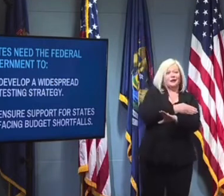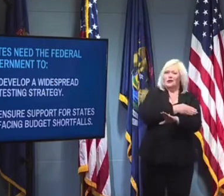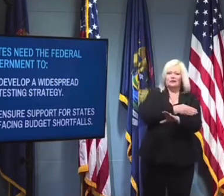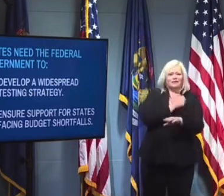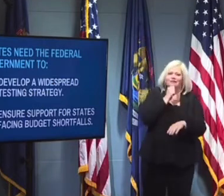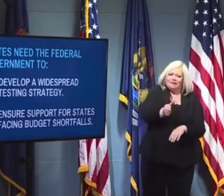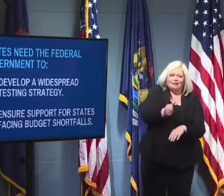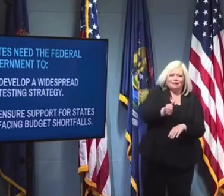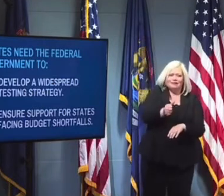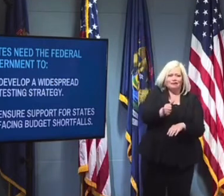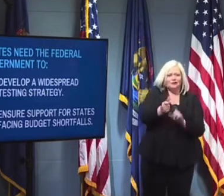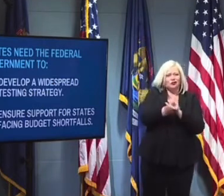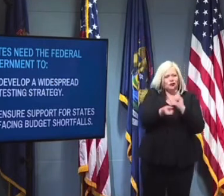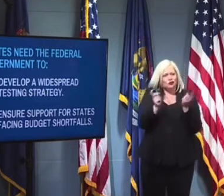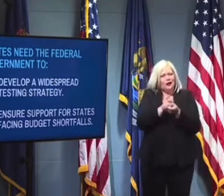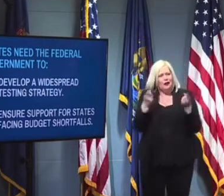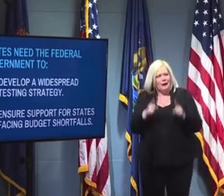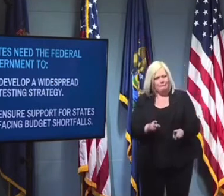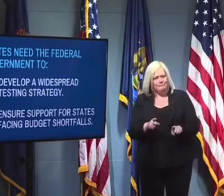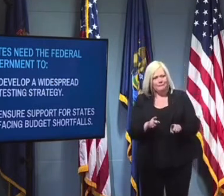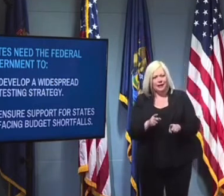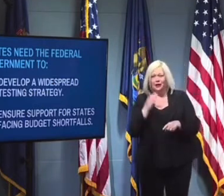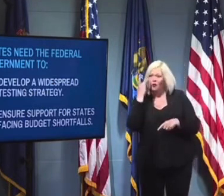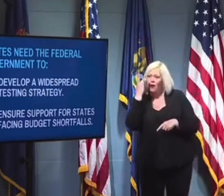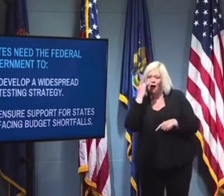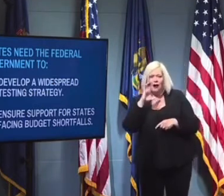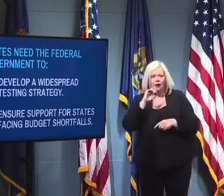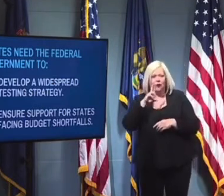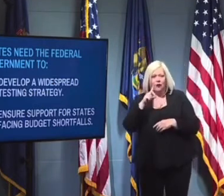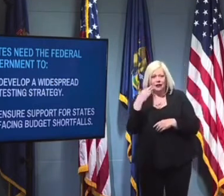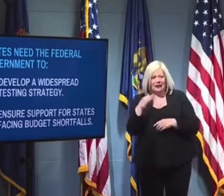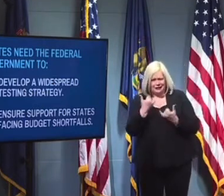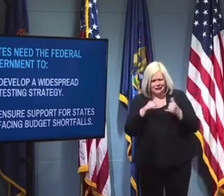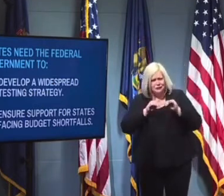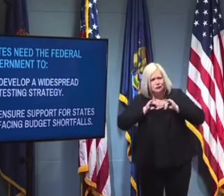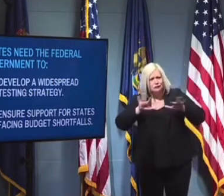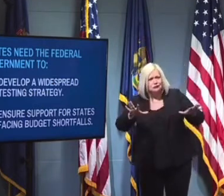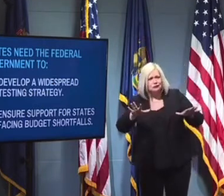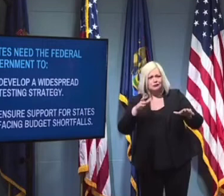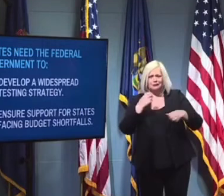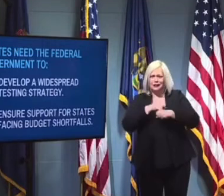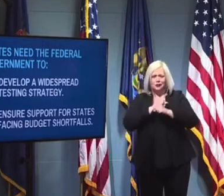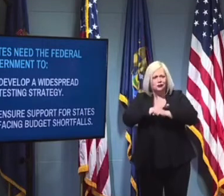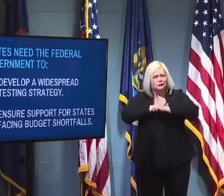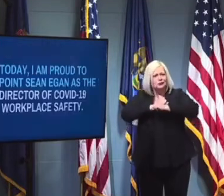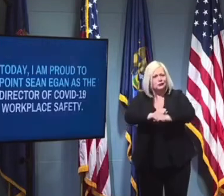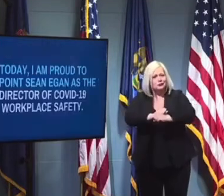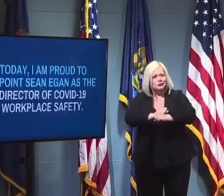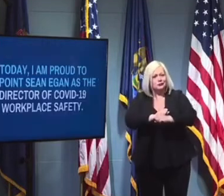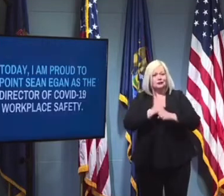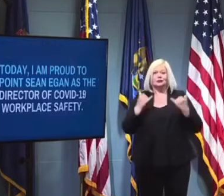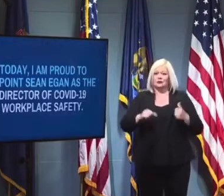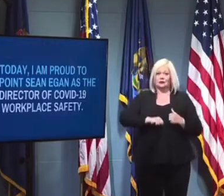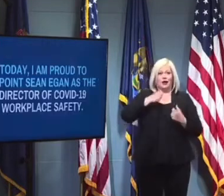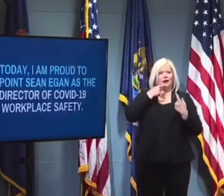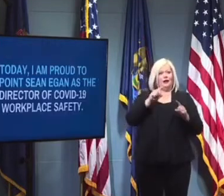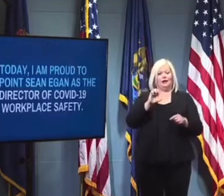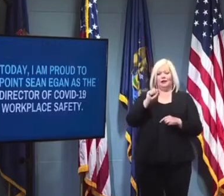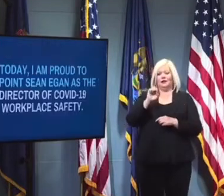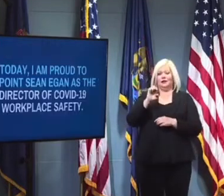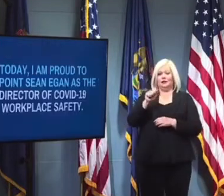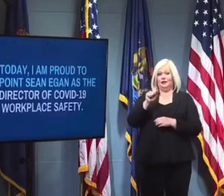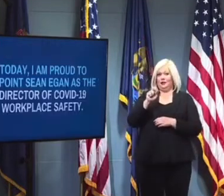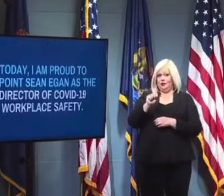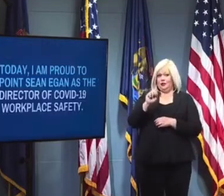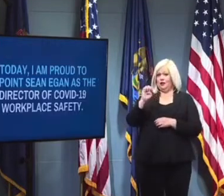different because we still have to figure out how to live with COVID-19 and to do it well. So today I'm proud to announce that Sean Egan,